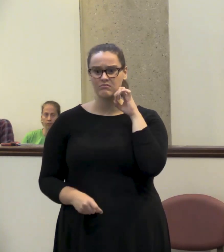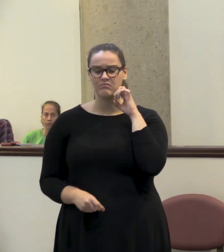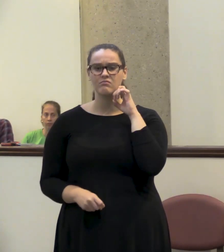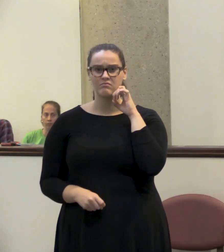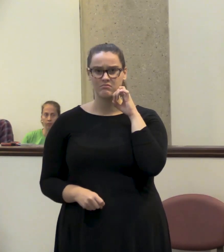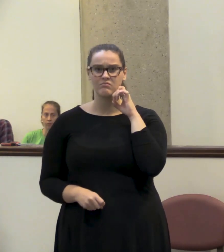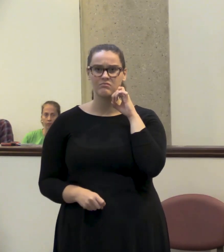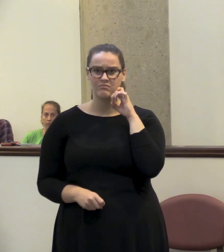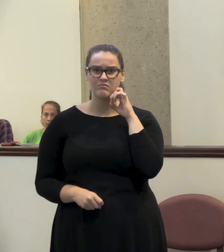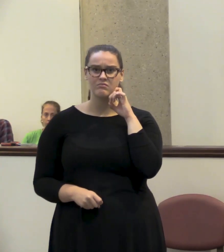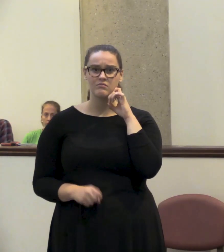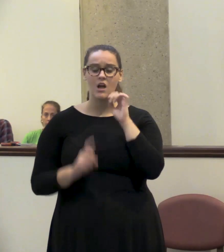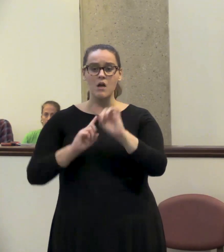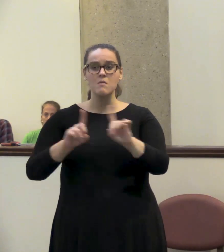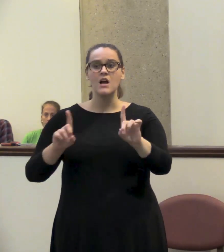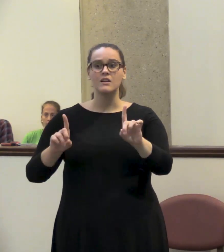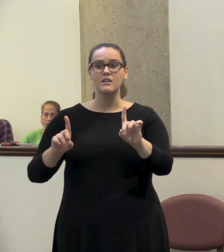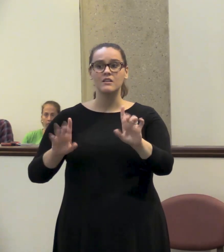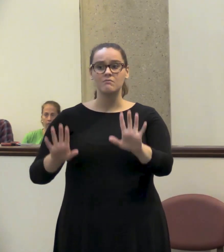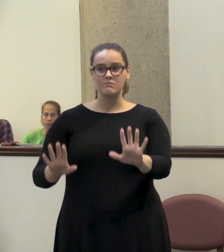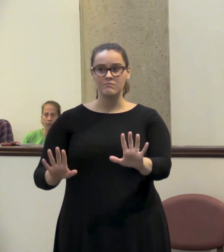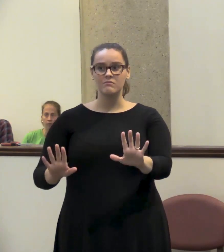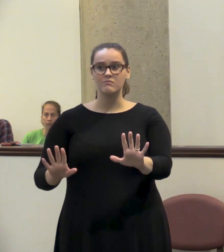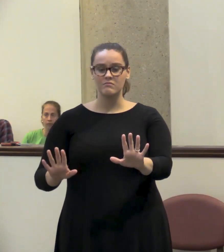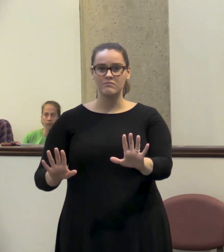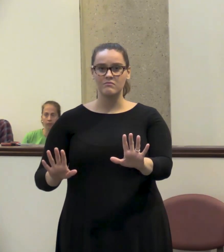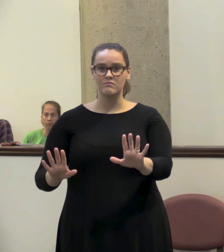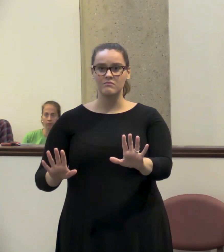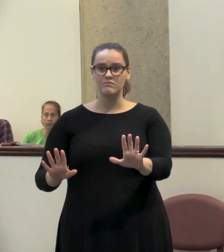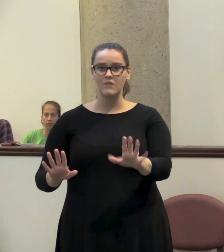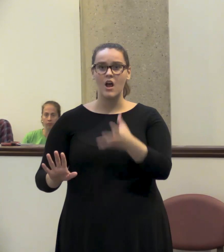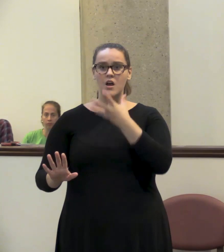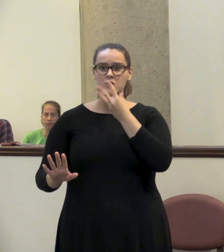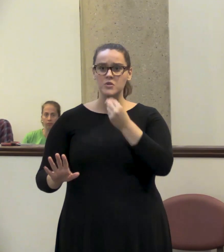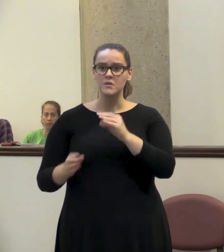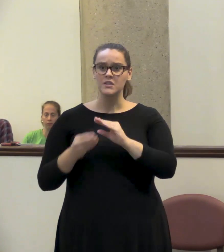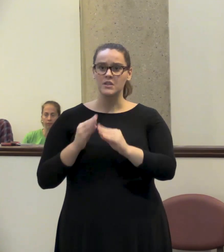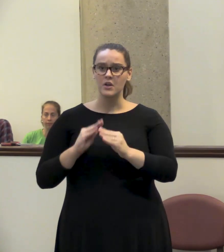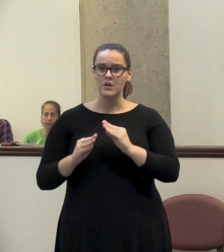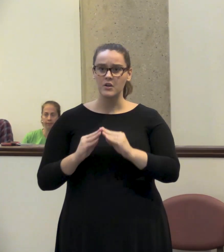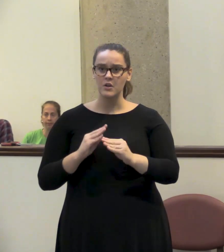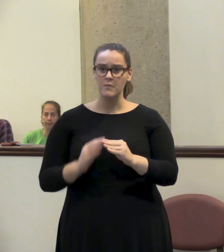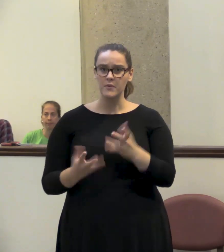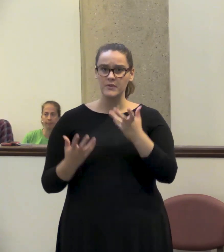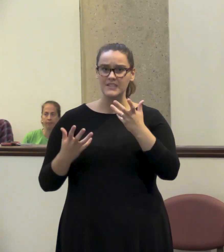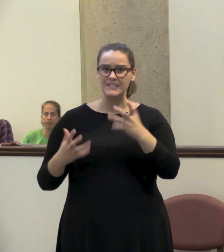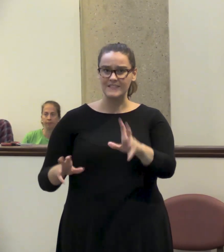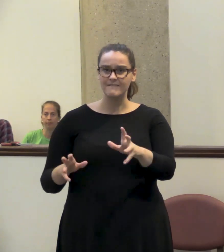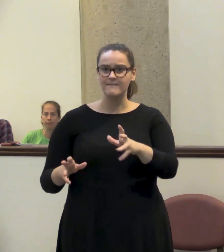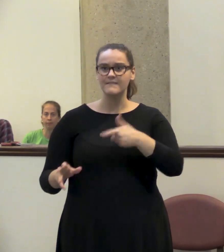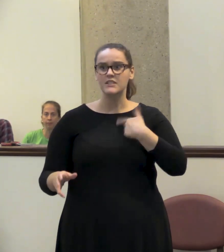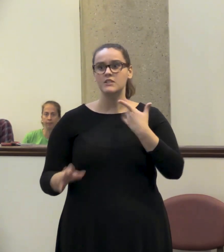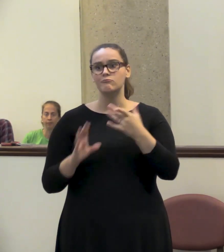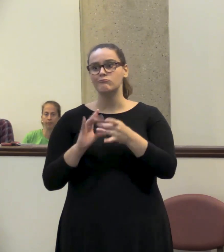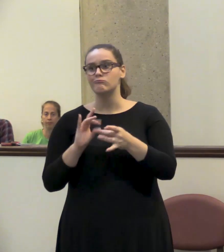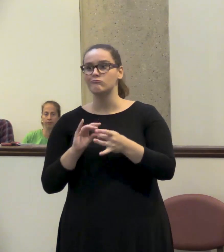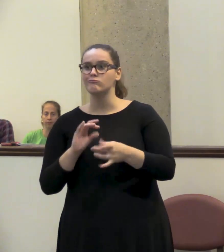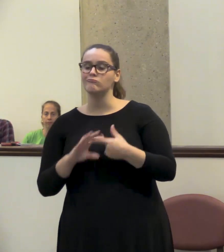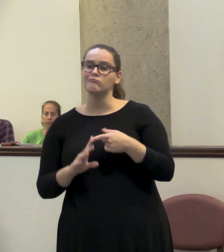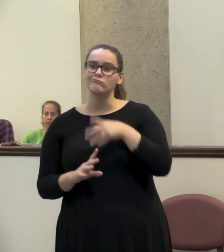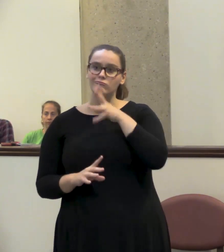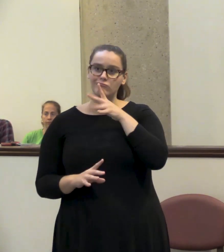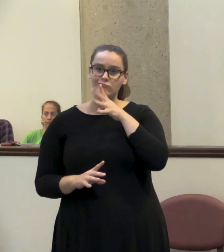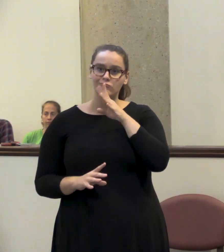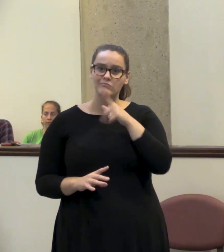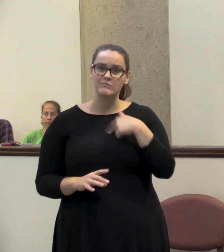But take heart. After Jewish communities recite that liturgy describing harsh judgment,